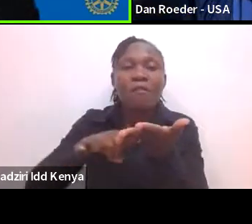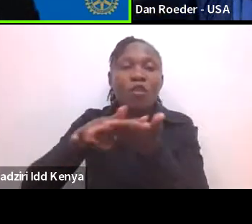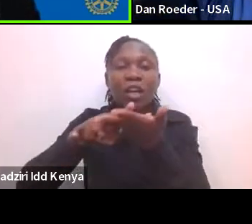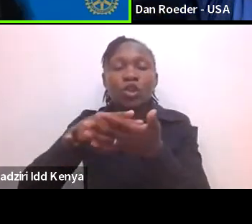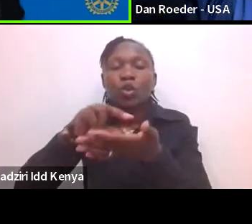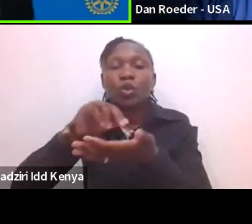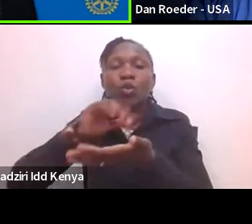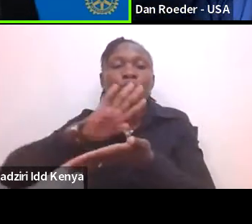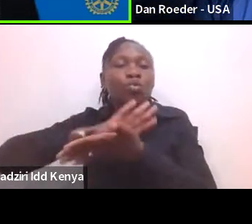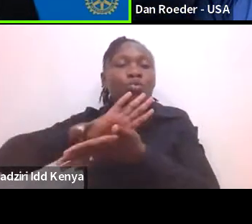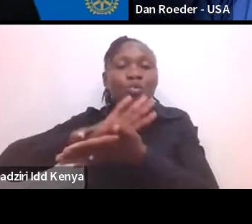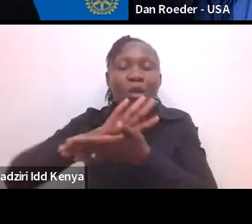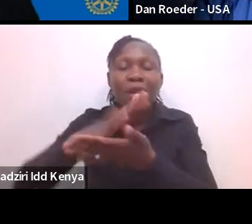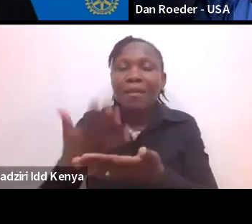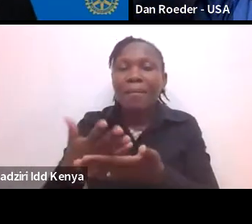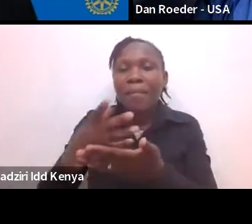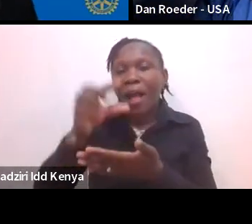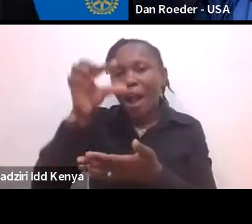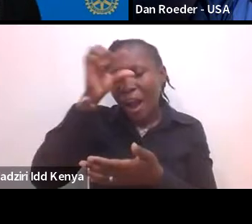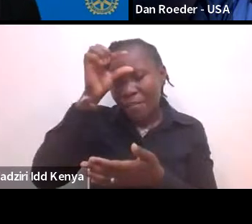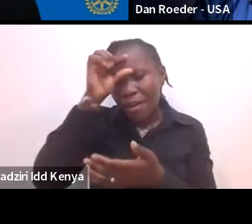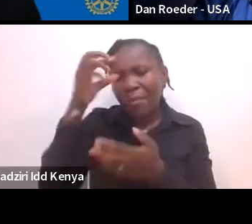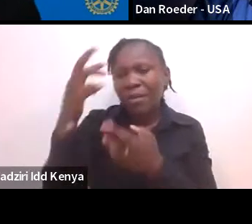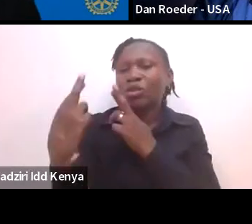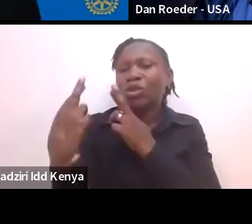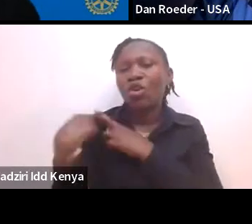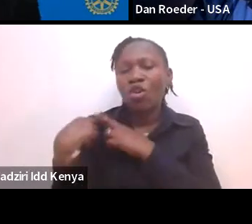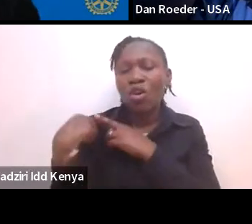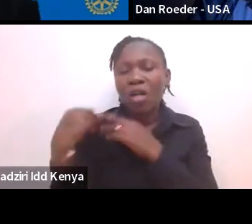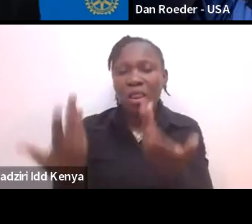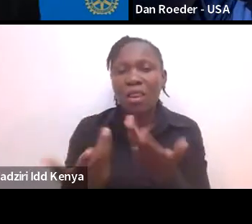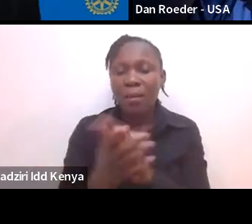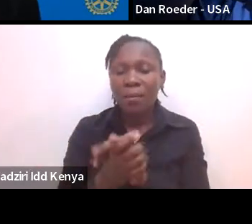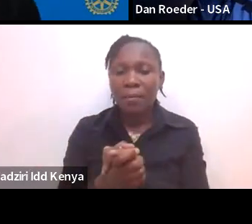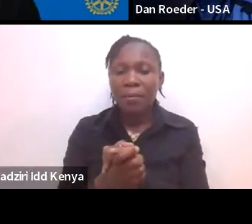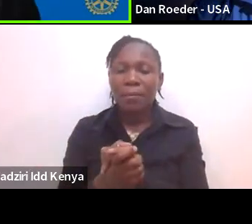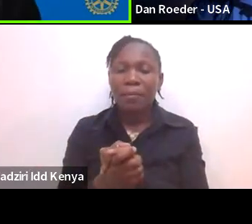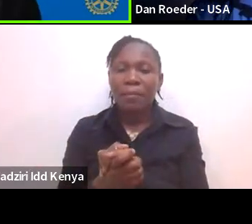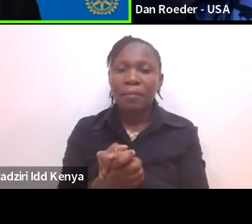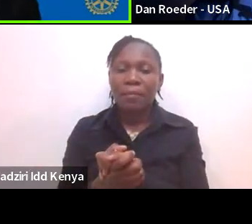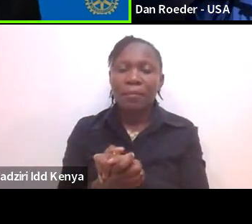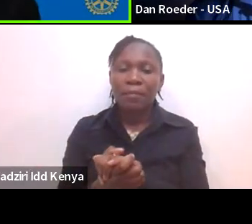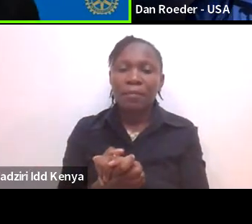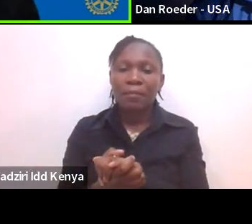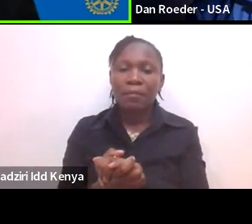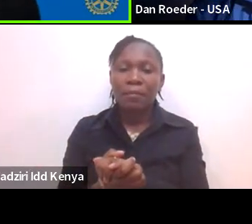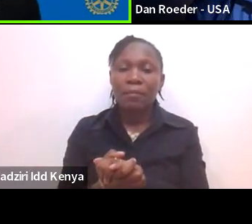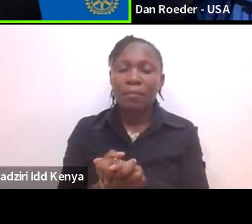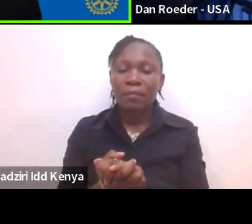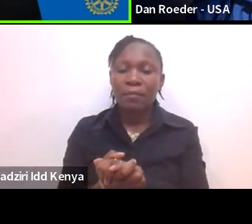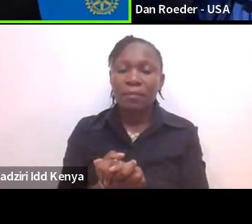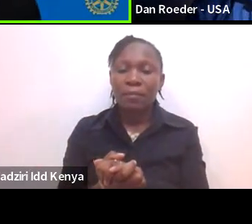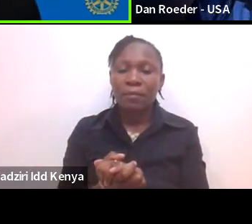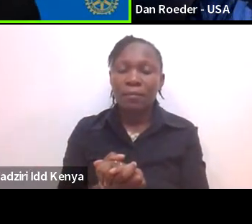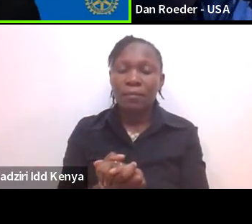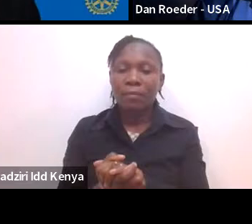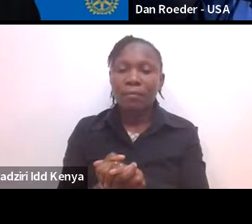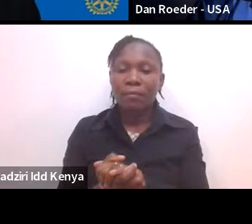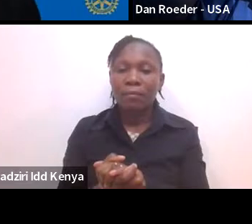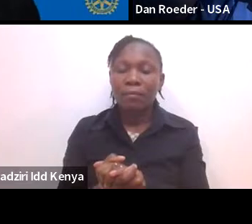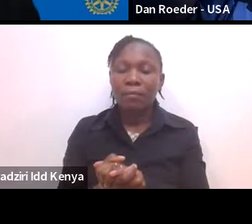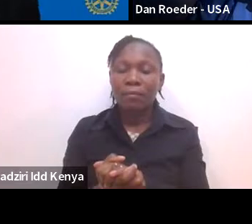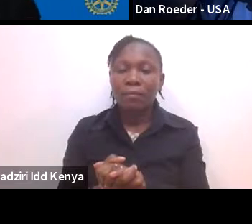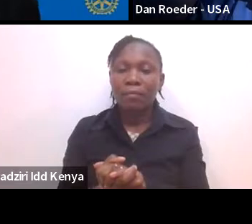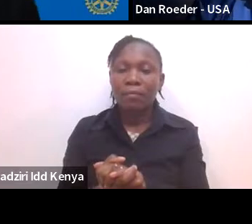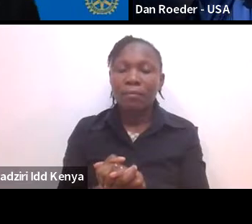should have their role, right? Yes. Yes. And do you have Yes. what resources out there? It Right.